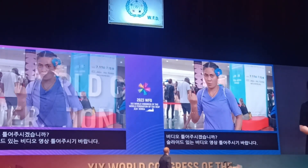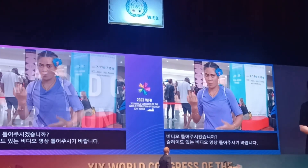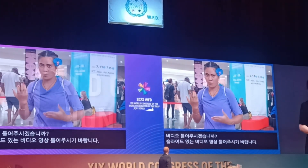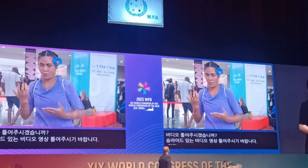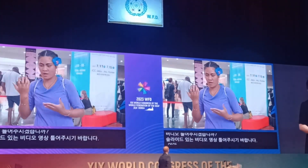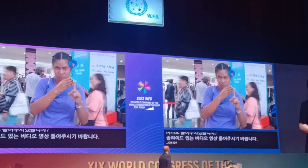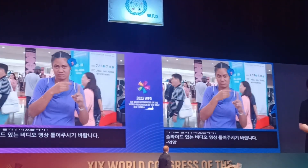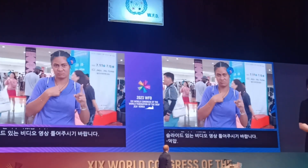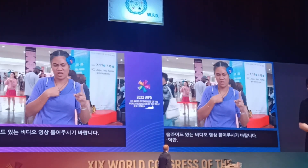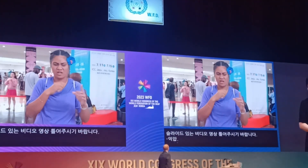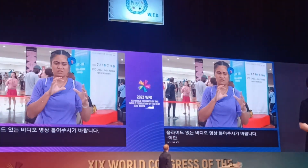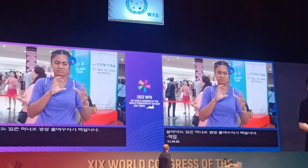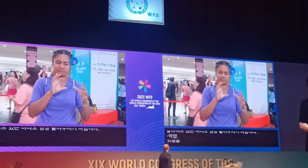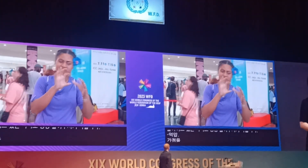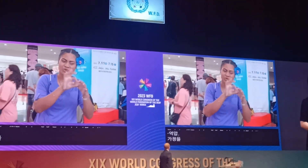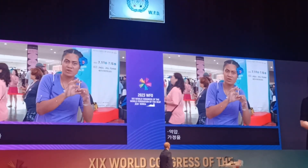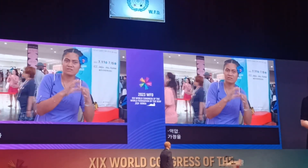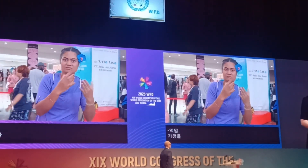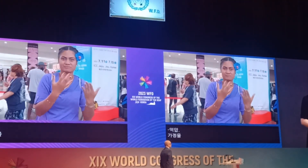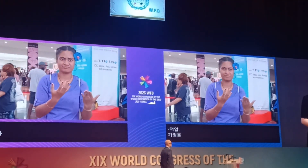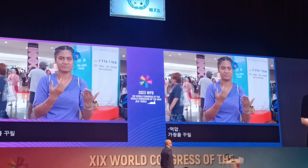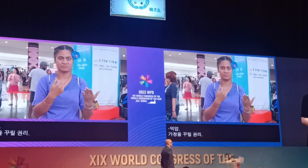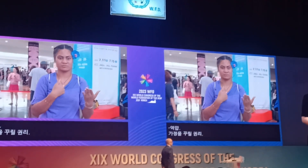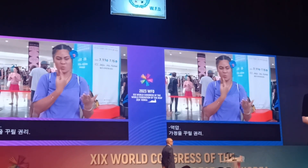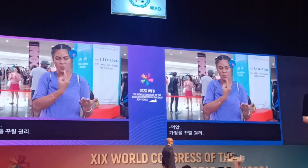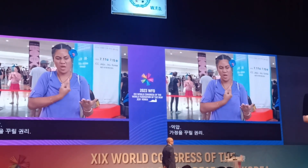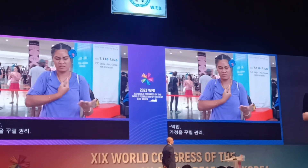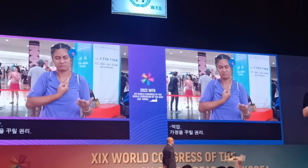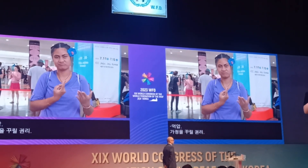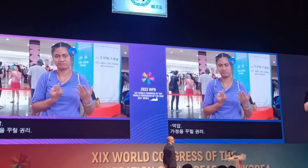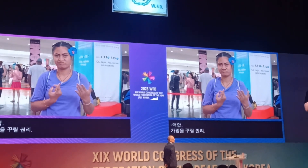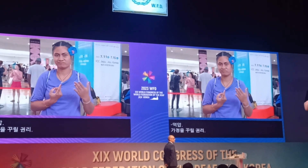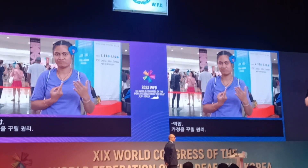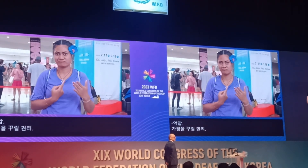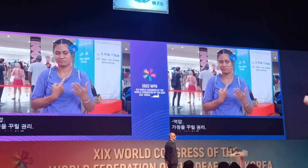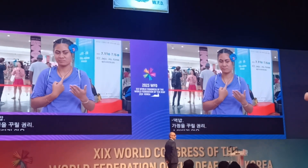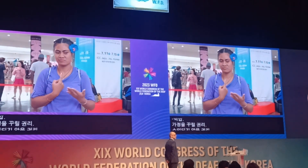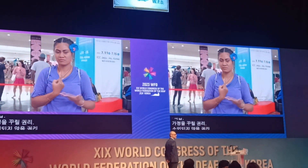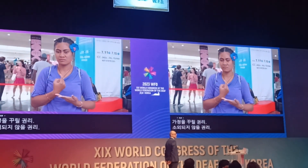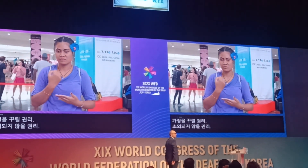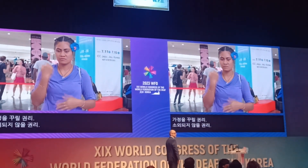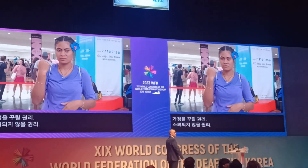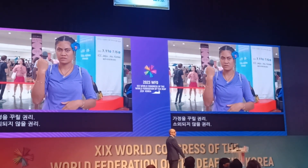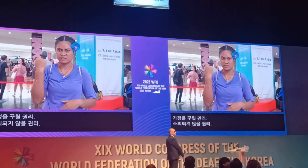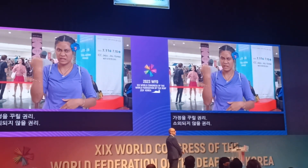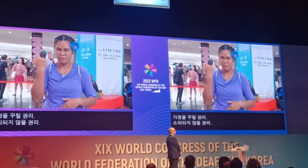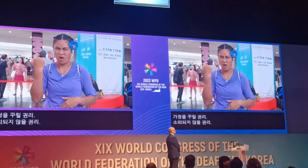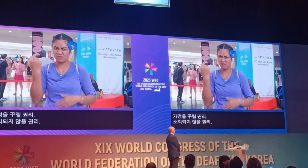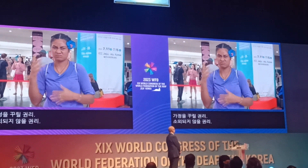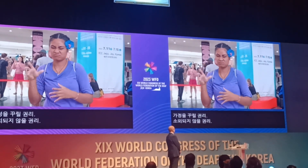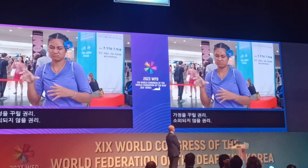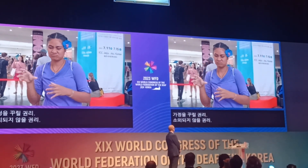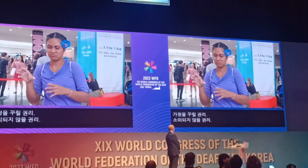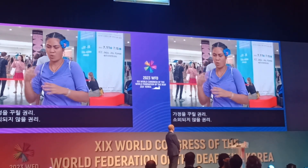The right to not be isolated, but to connect and belong. To not